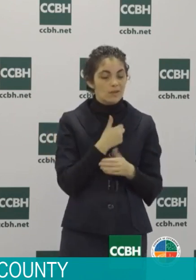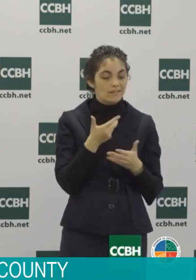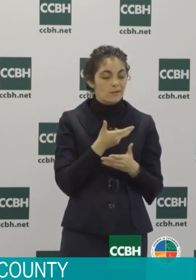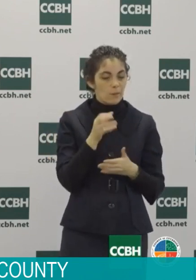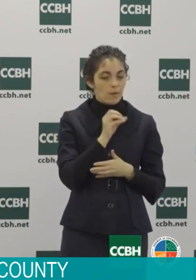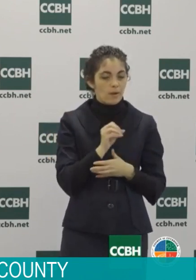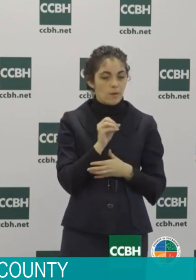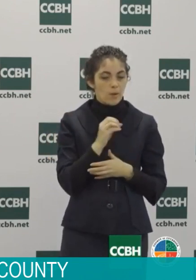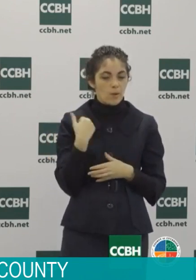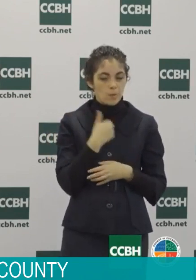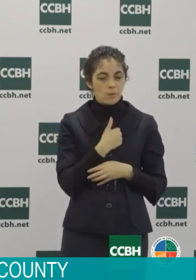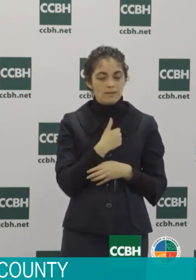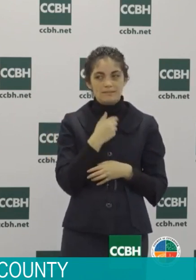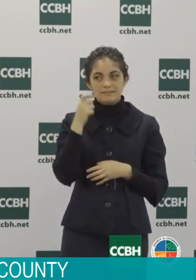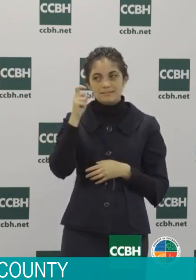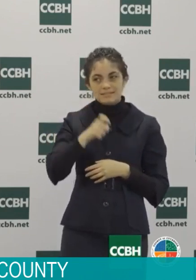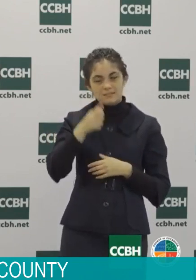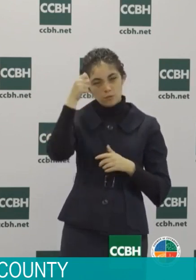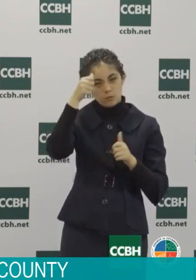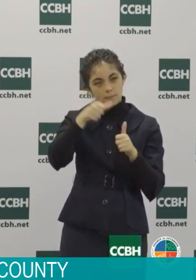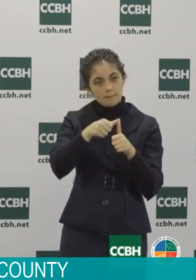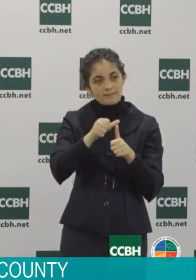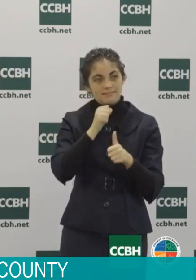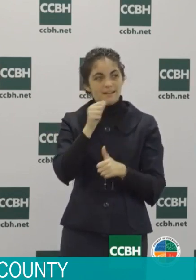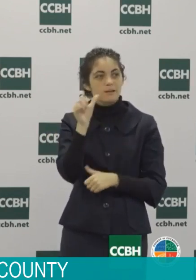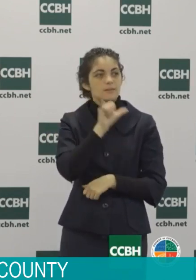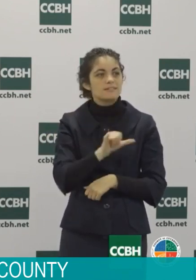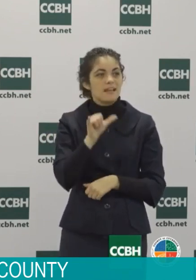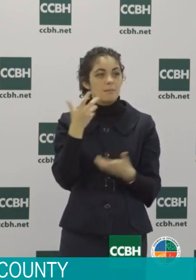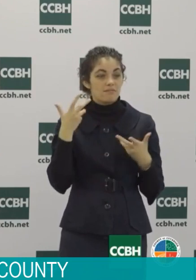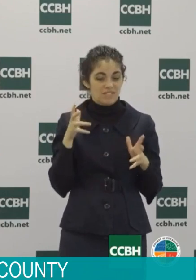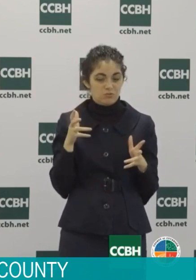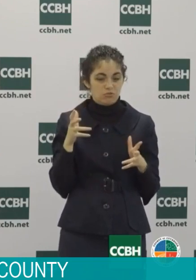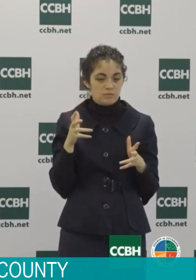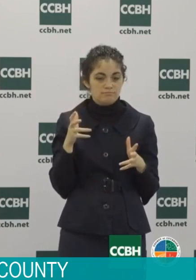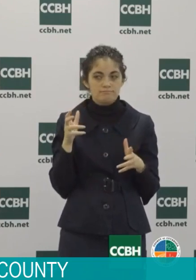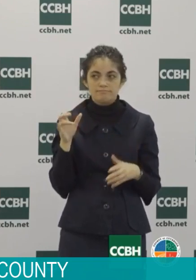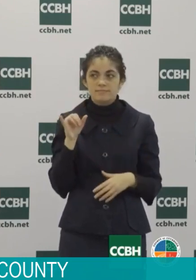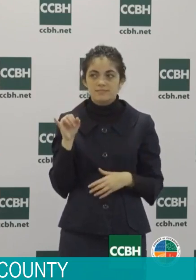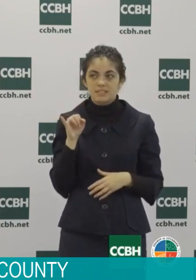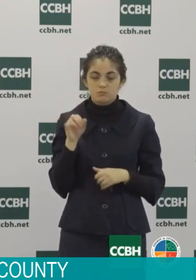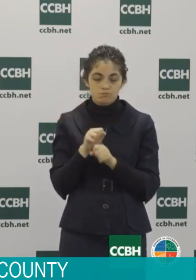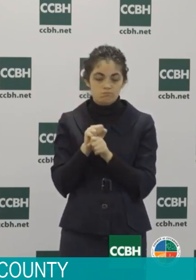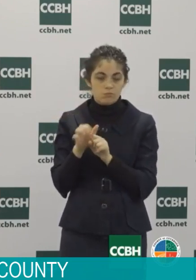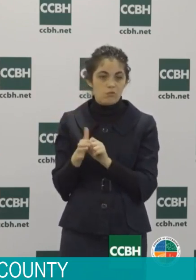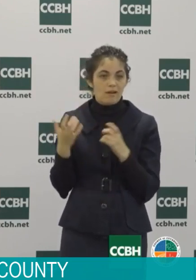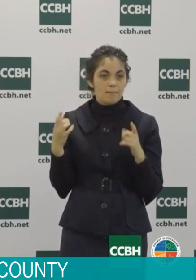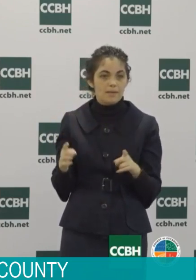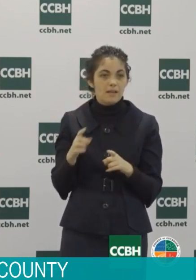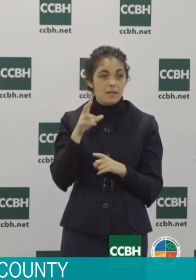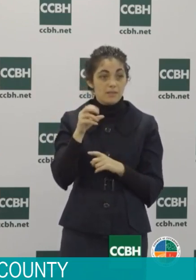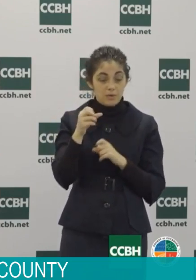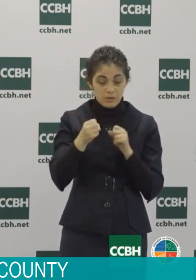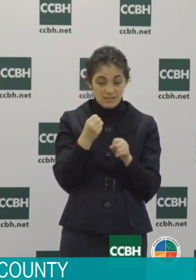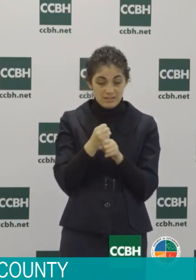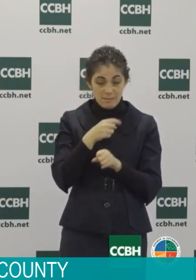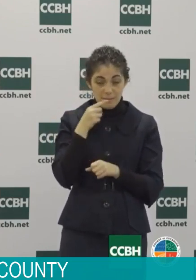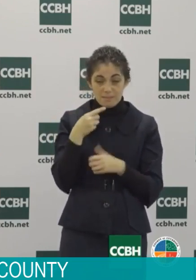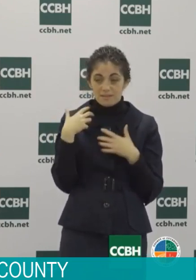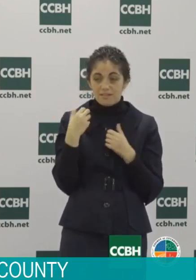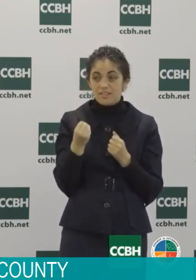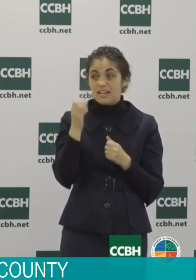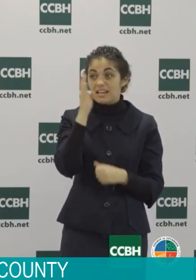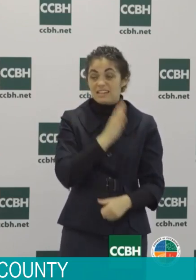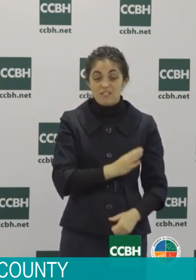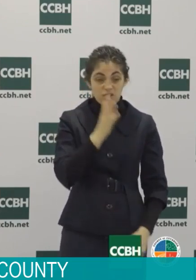here in the takeaway messages, I personally don't think will be the same at the end of this. I know that in 30 years in public health, I've